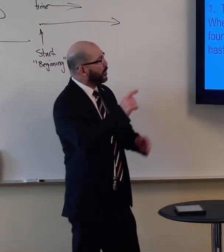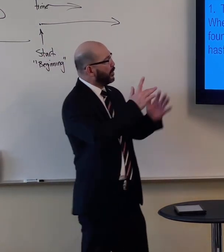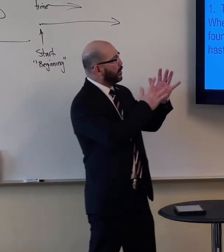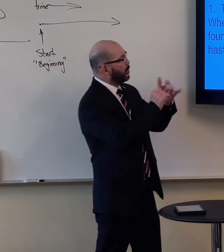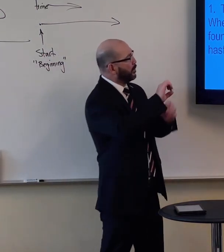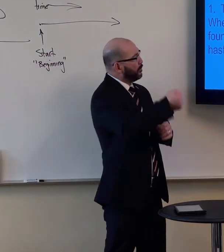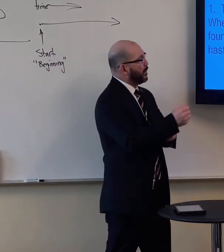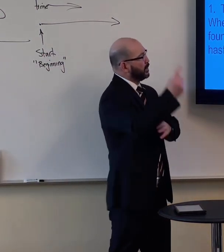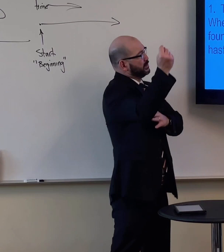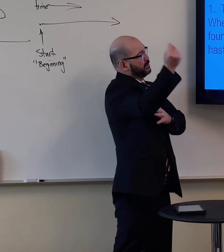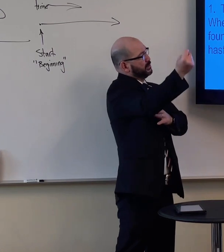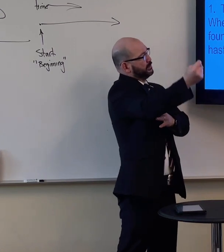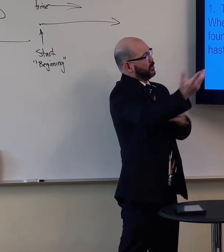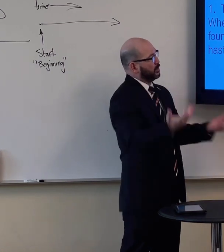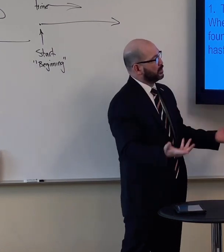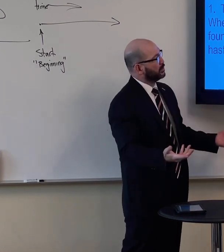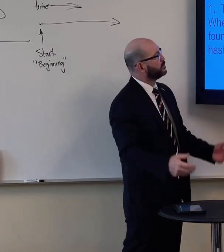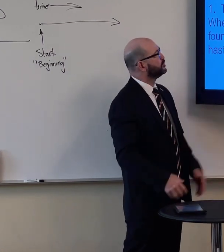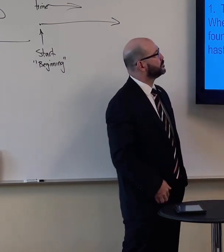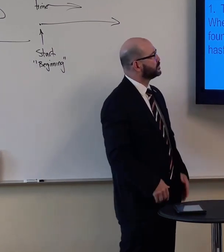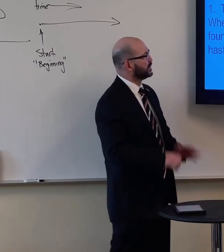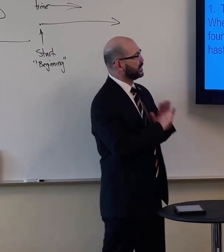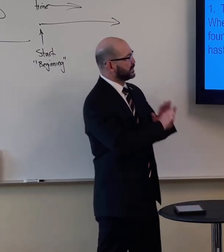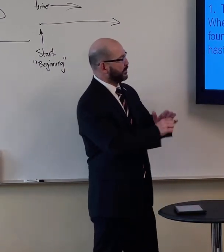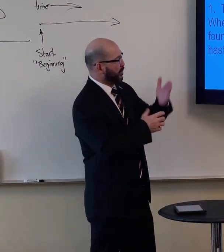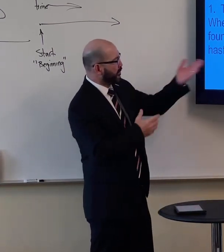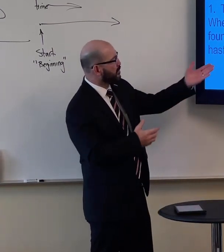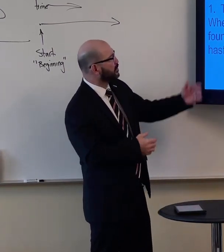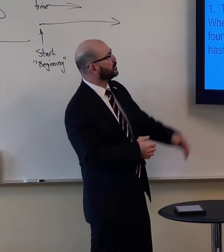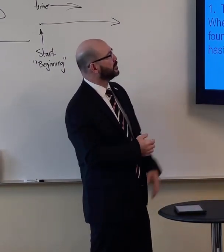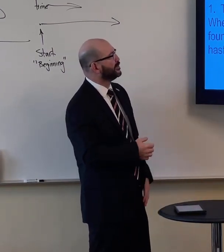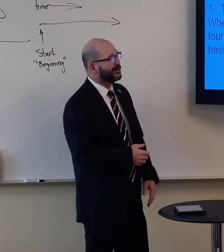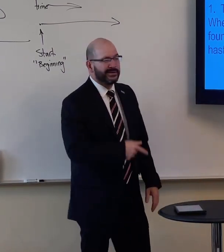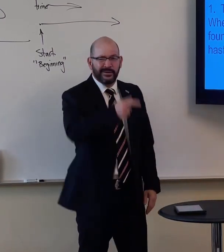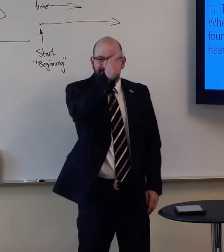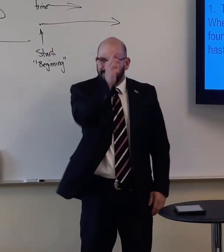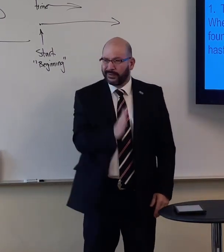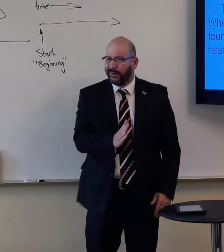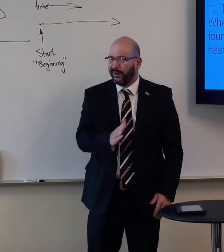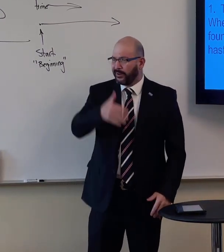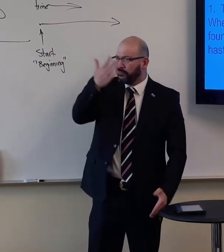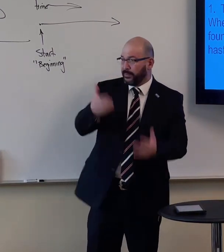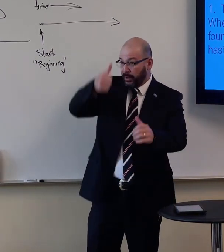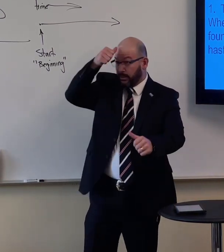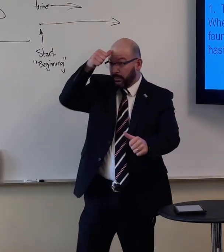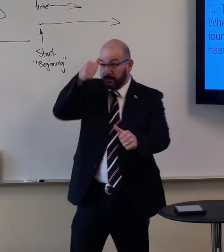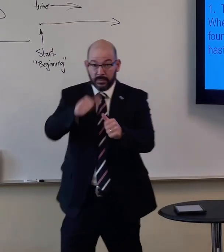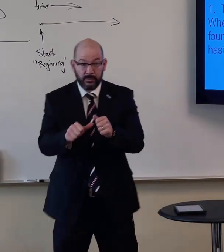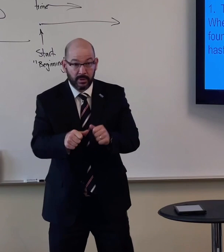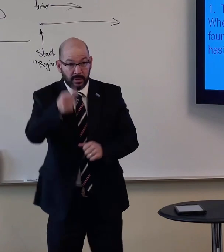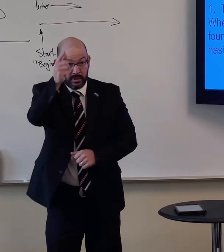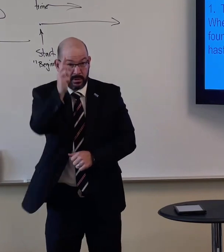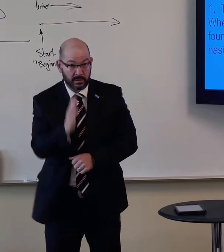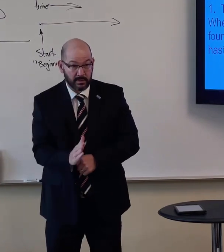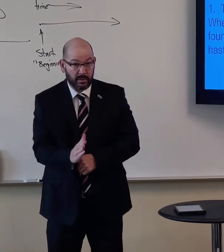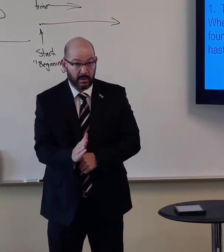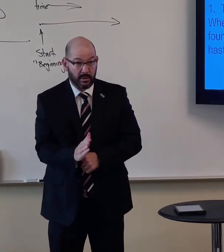In Job chapter 38, verse 4, it says, God, remember God?